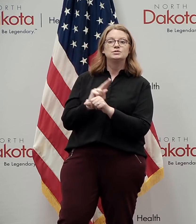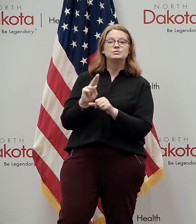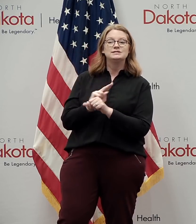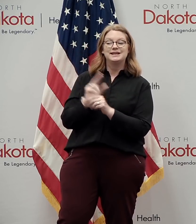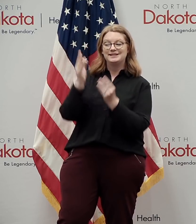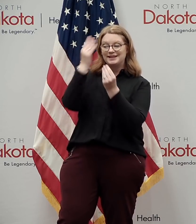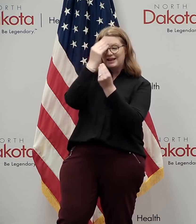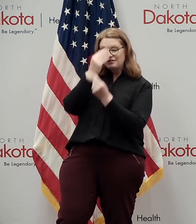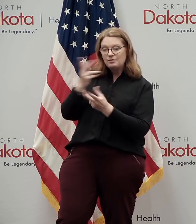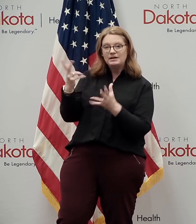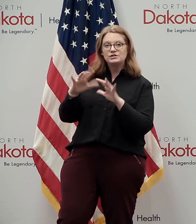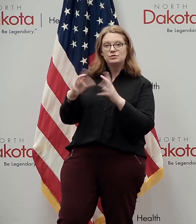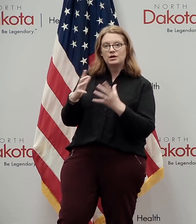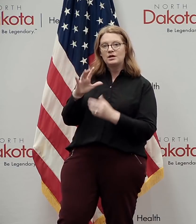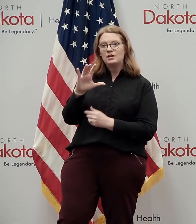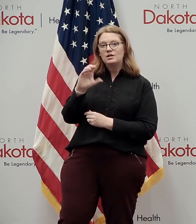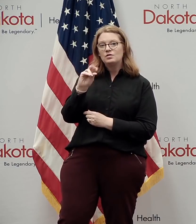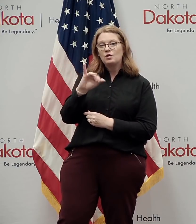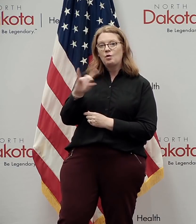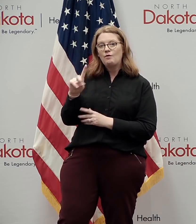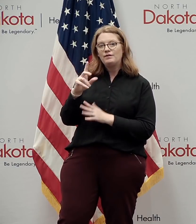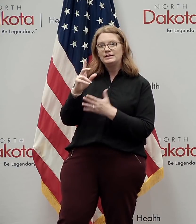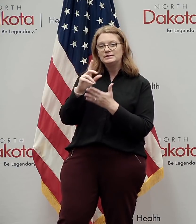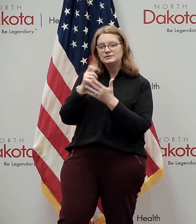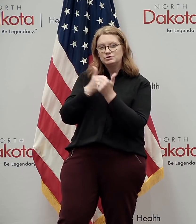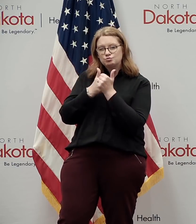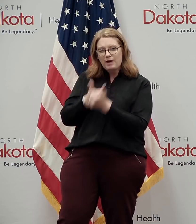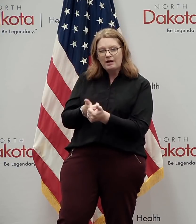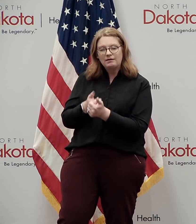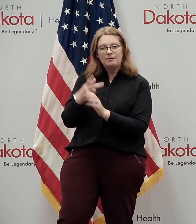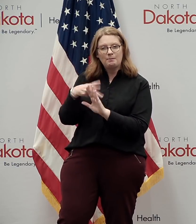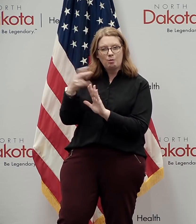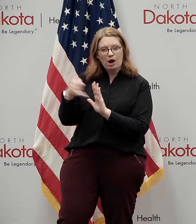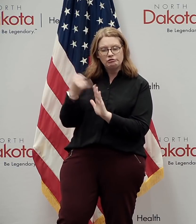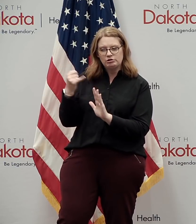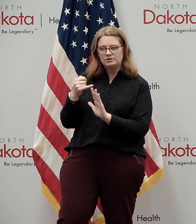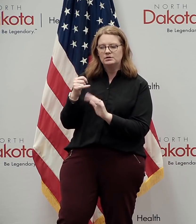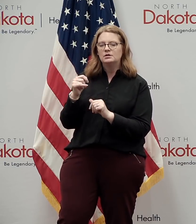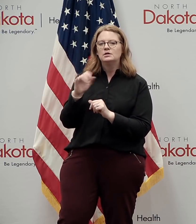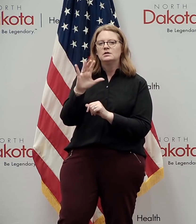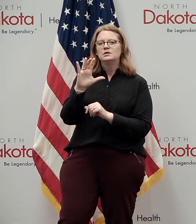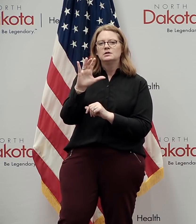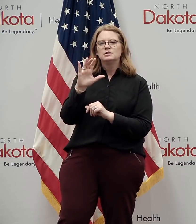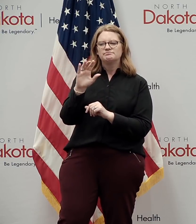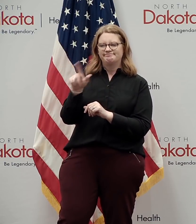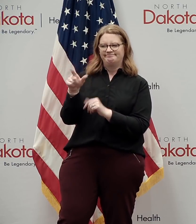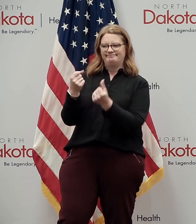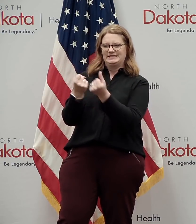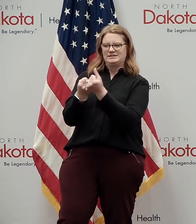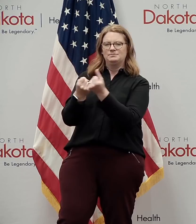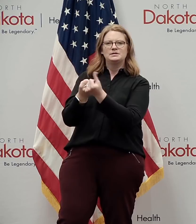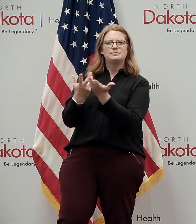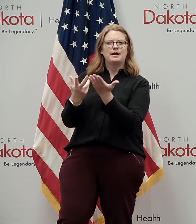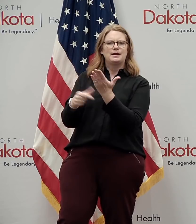a group called the COVID Tracking Project. The COVID Tracking Project is sponsored by a